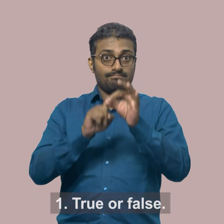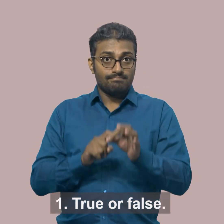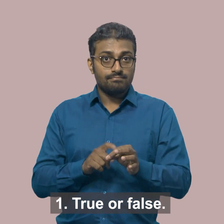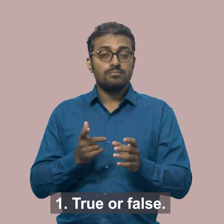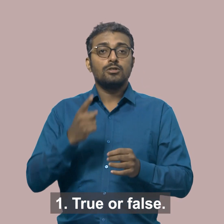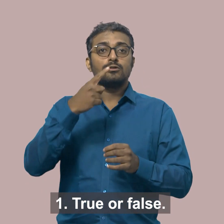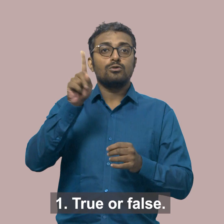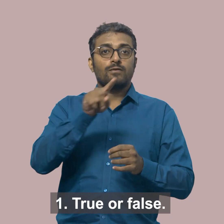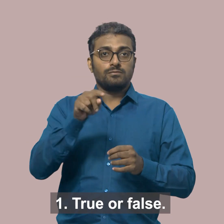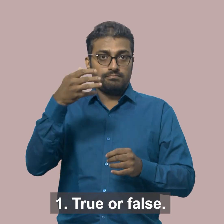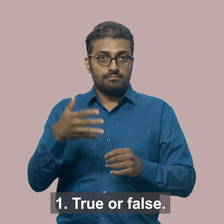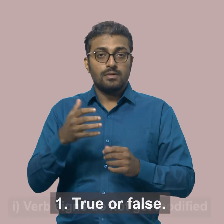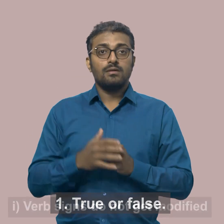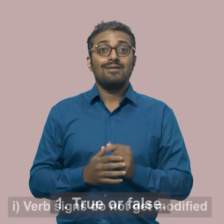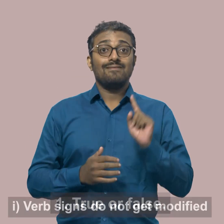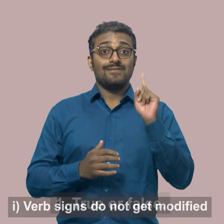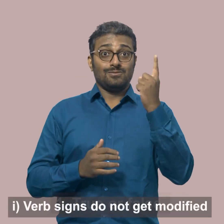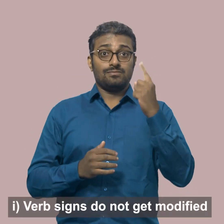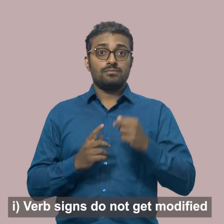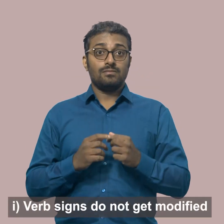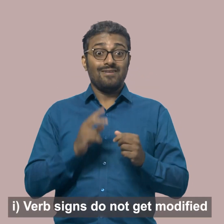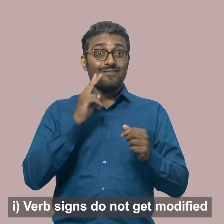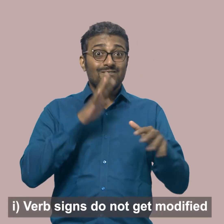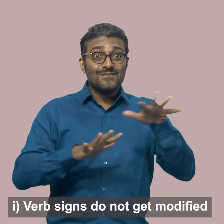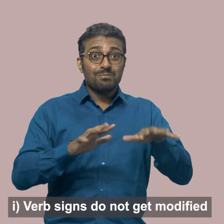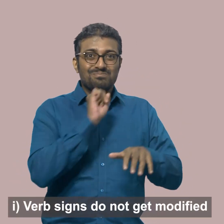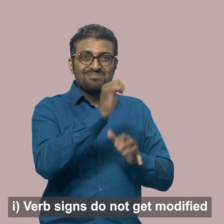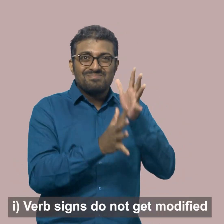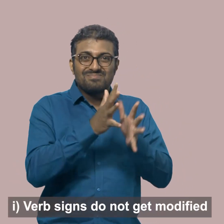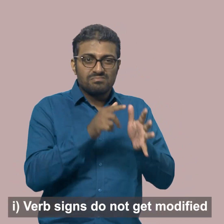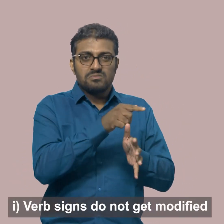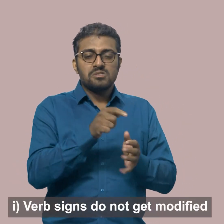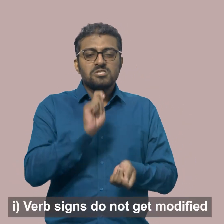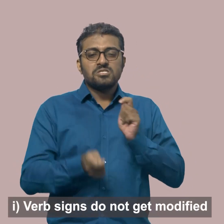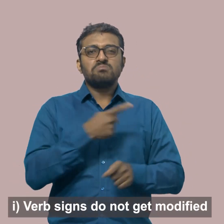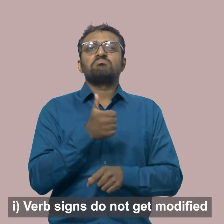In text question 10.3, question number 1, true or false.